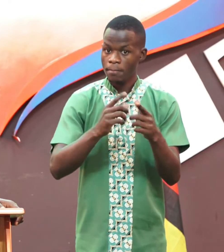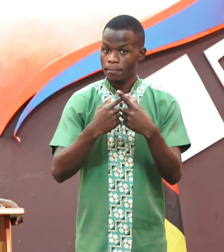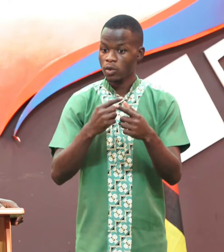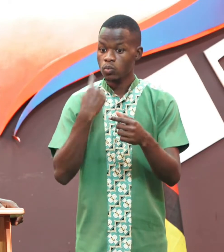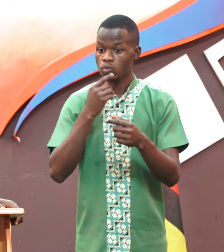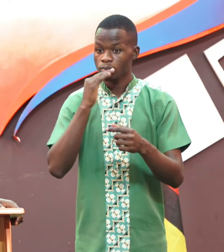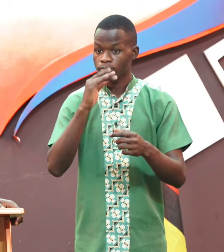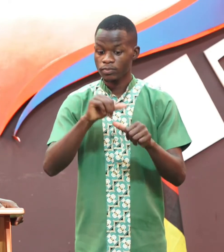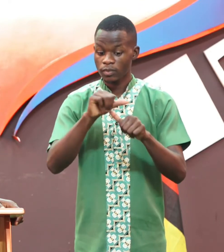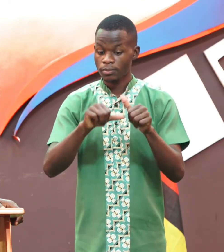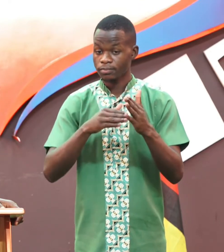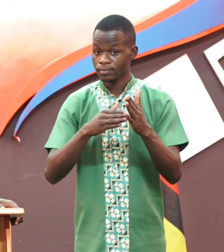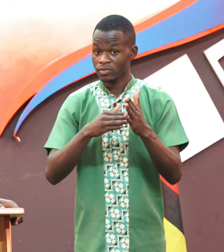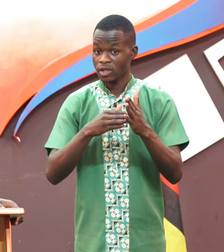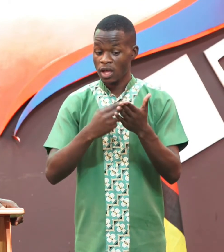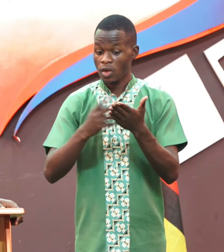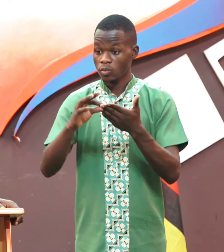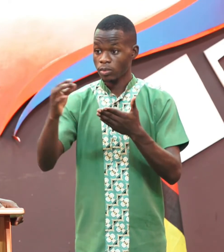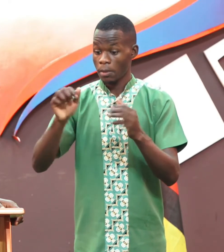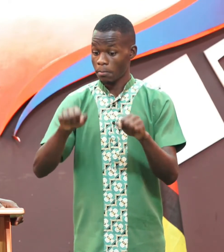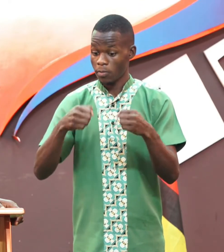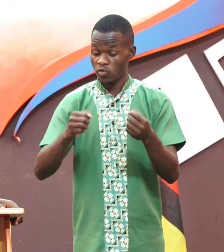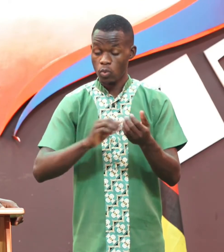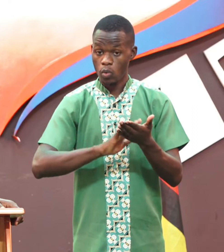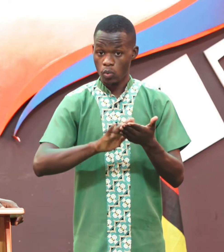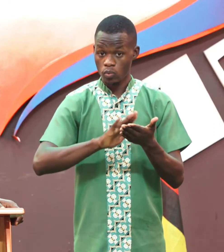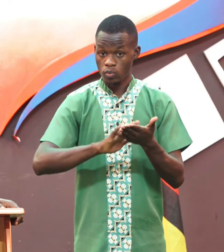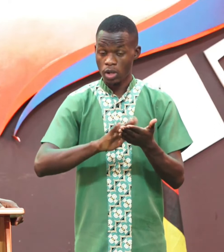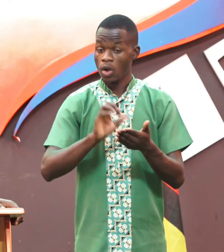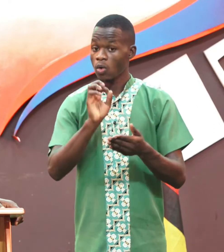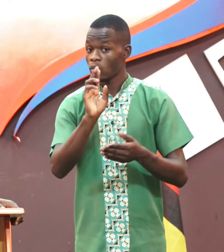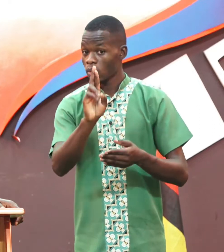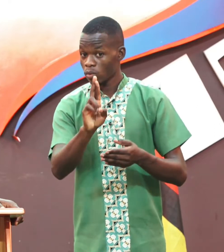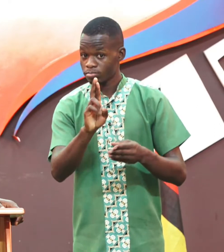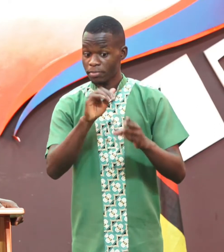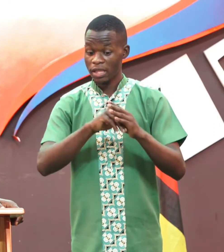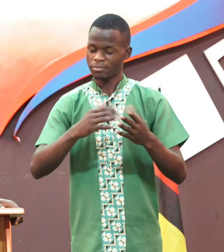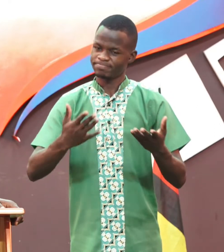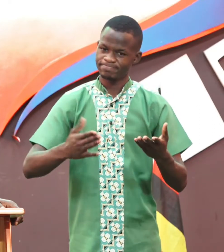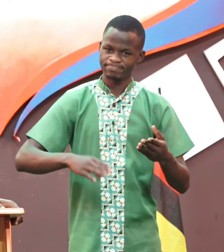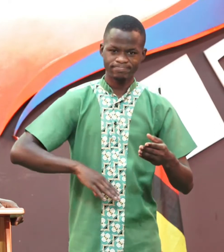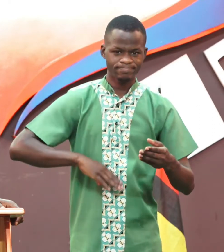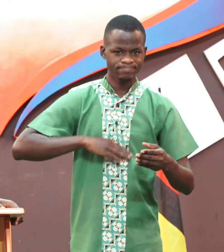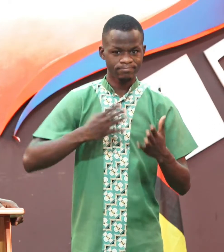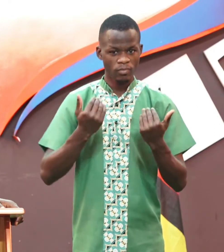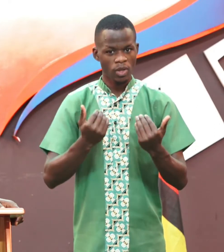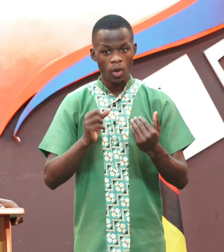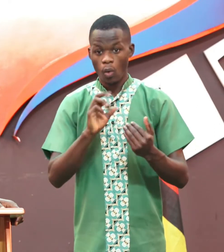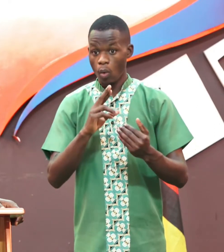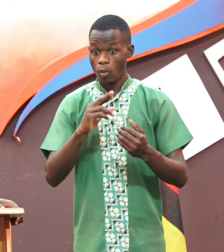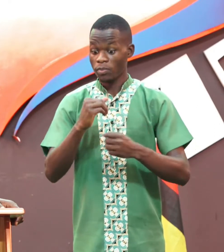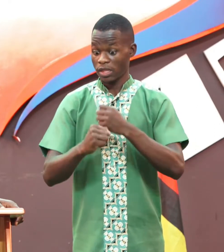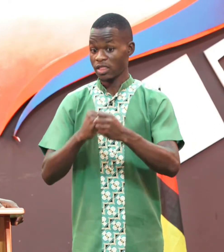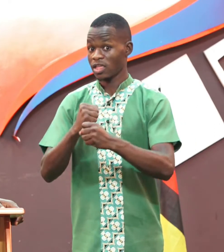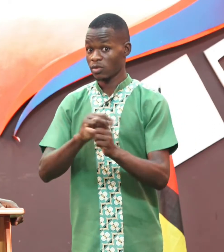Holy Spirit, it shall not be forgiven. Either in this age or in the age to come. But